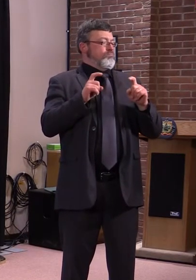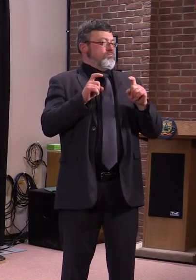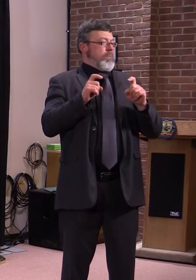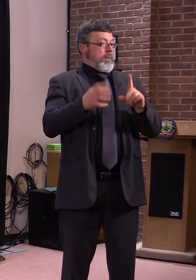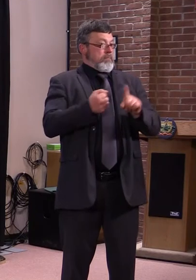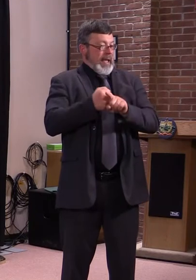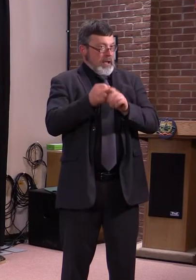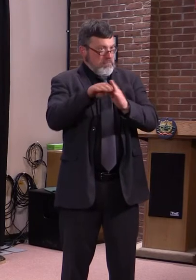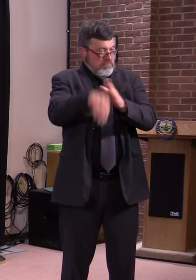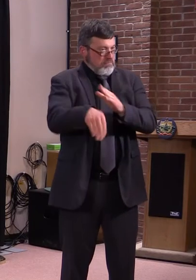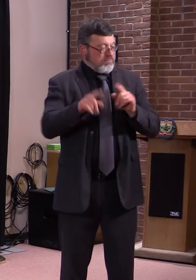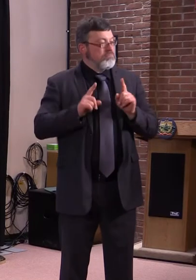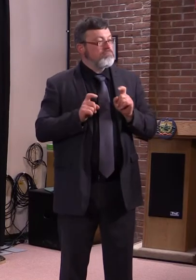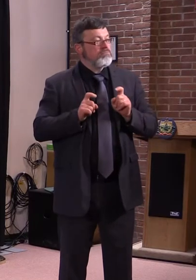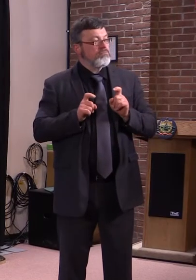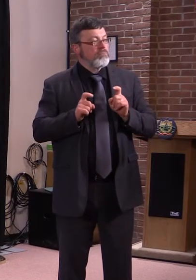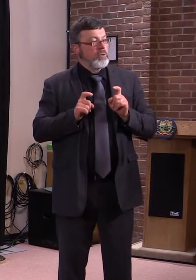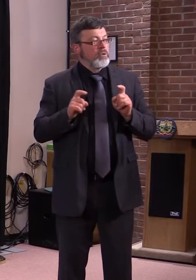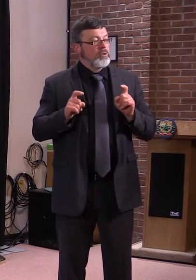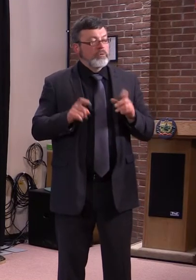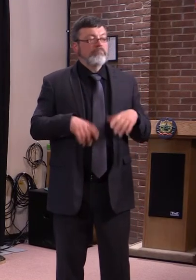All right, thank you, Governor.